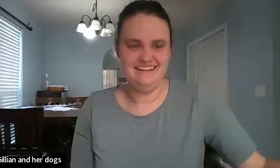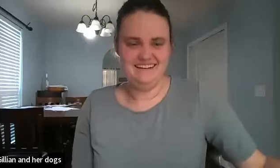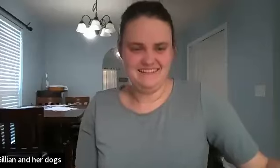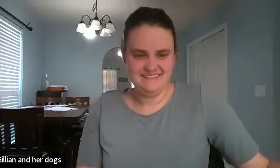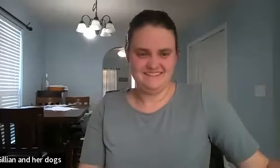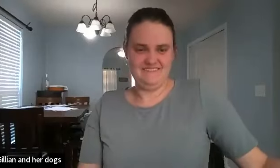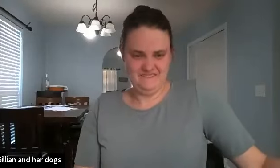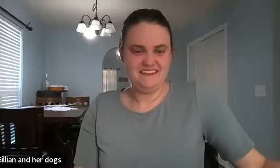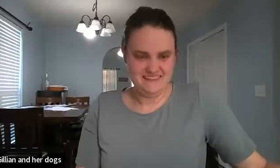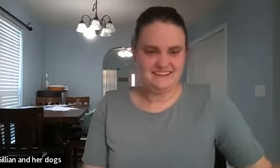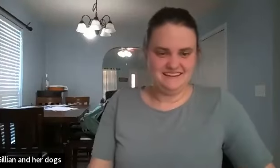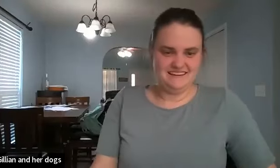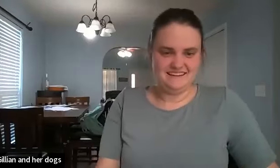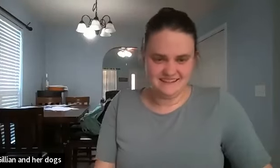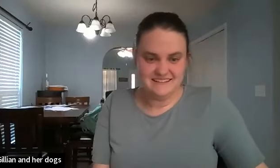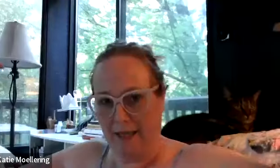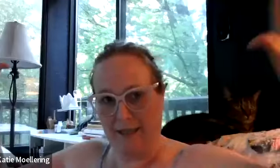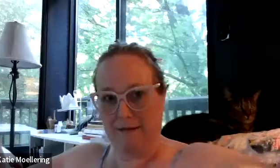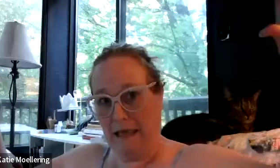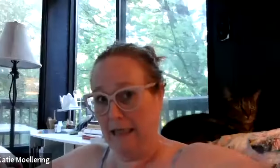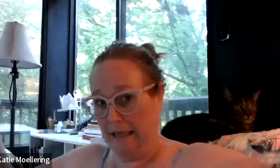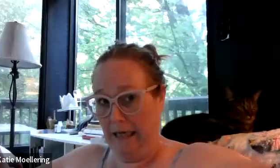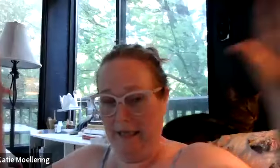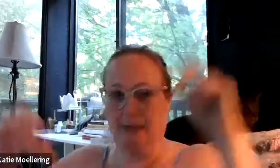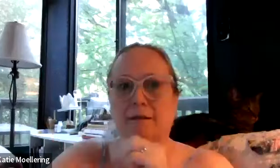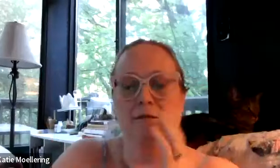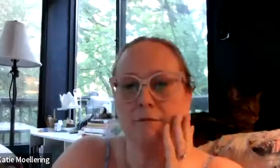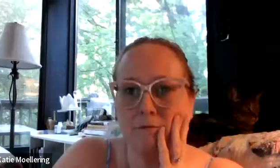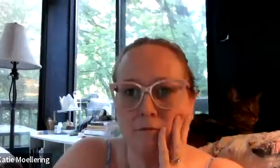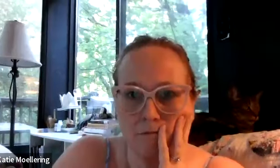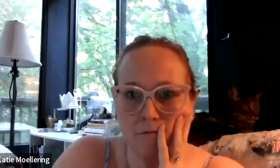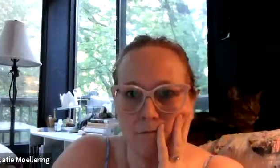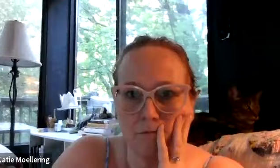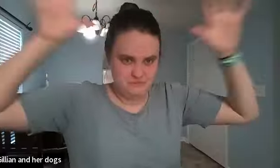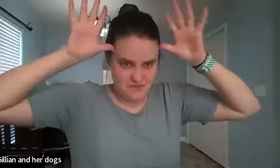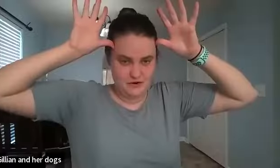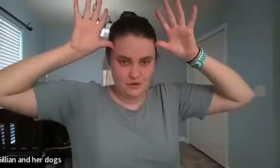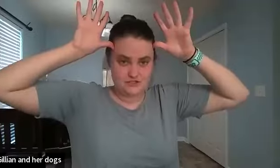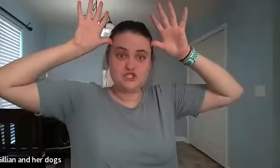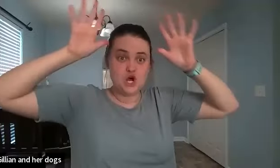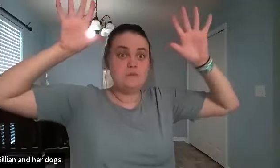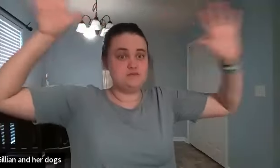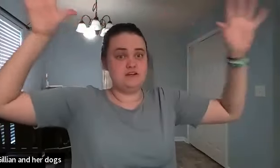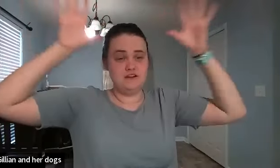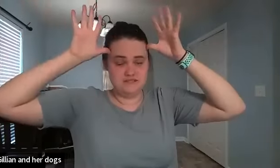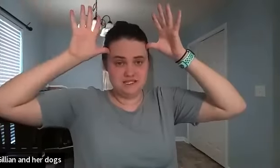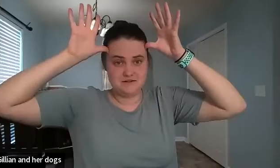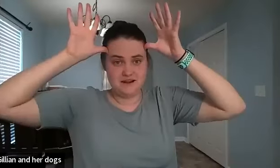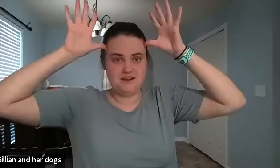totally makes sense. This would be deer, and then moose would be like, yeah, yeah, because moose have their horns are so much bigger, and you have deer right here